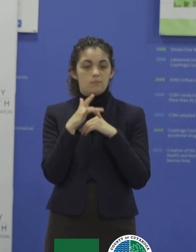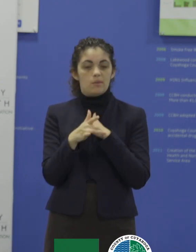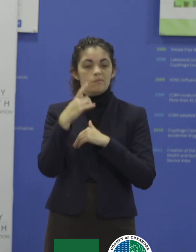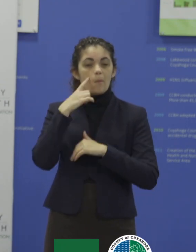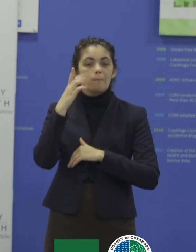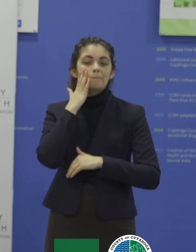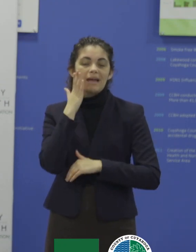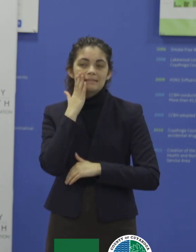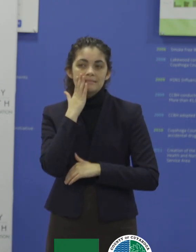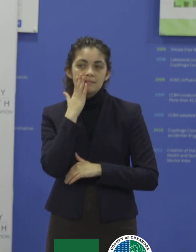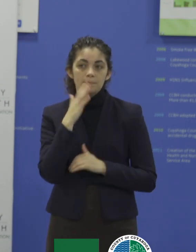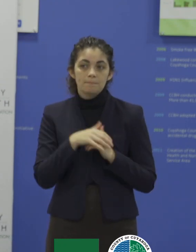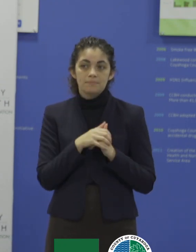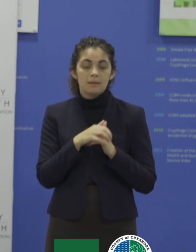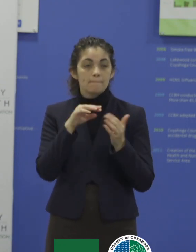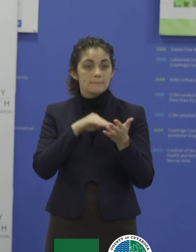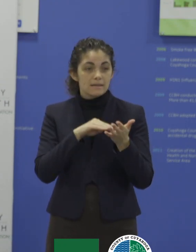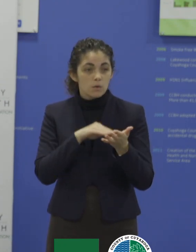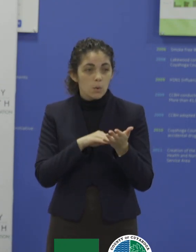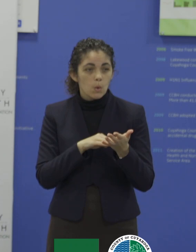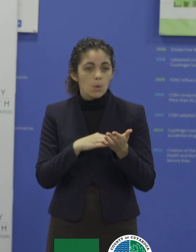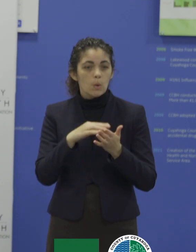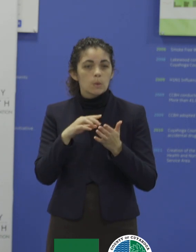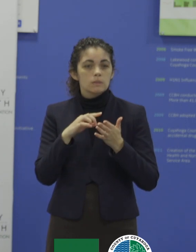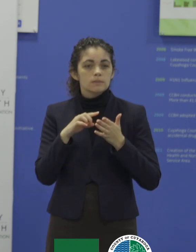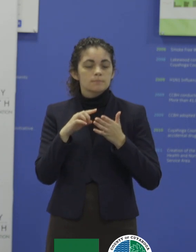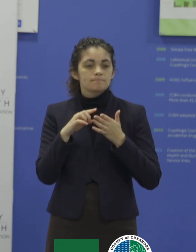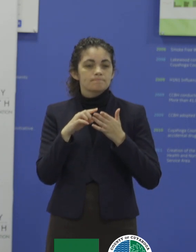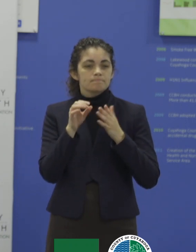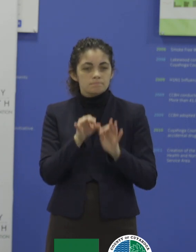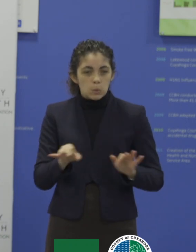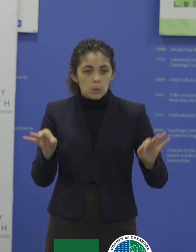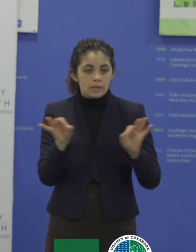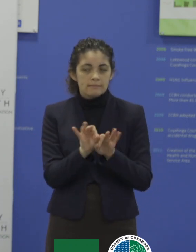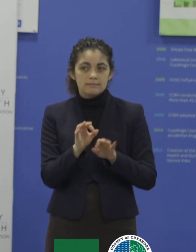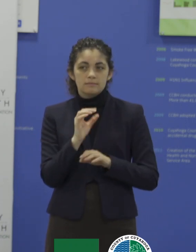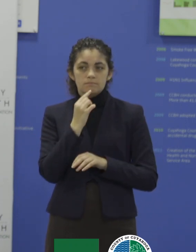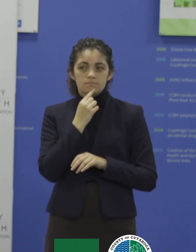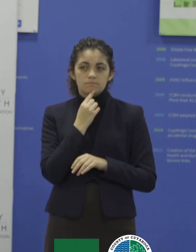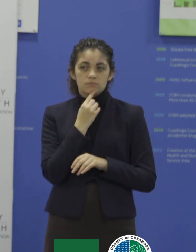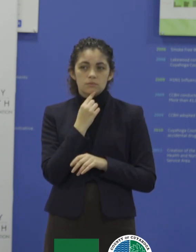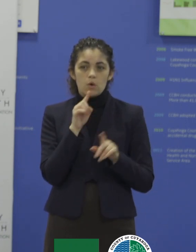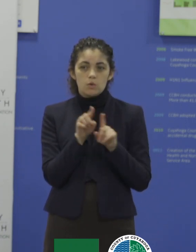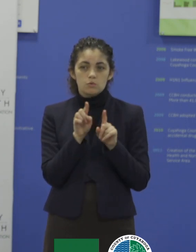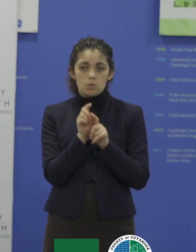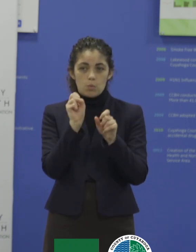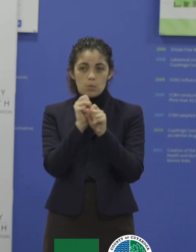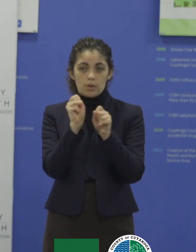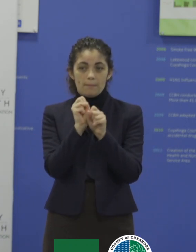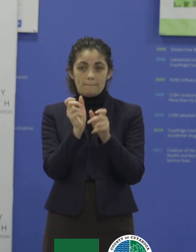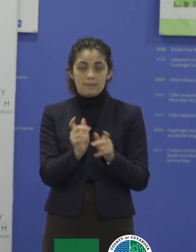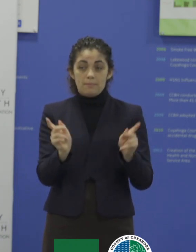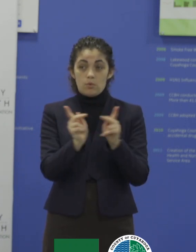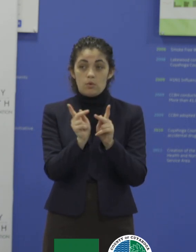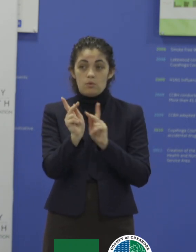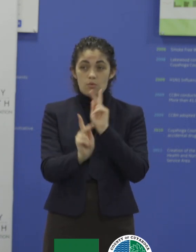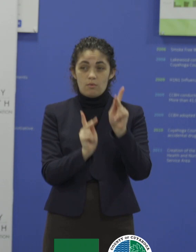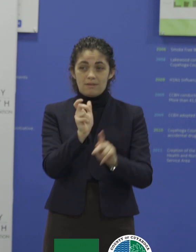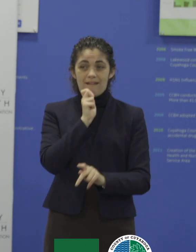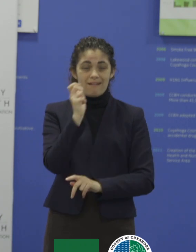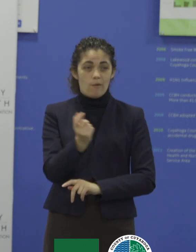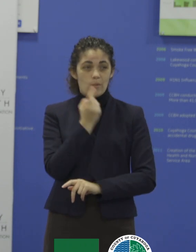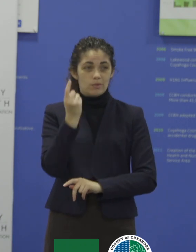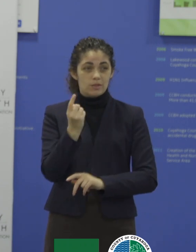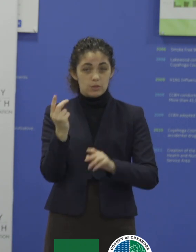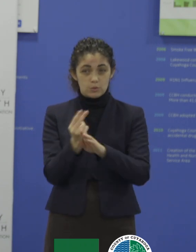availability of beds, medical, critical care, ventilators, as well as the workforce, because the utilization isn't just about